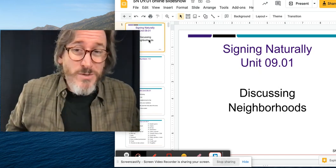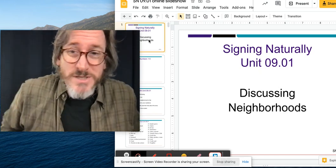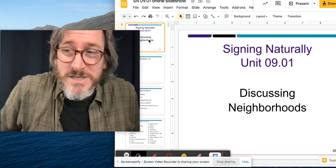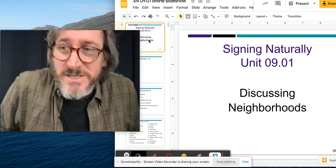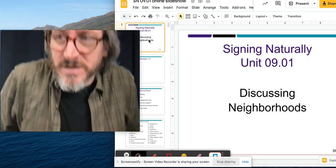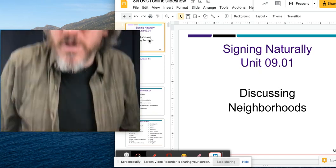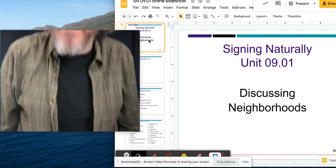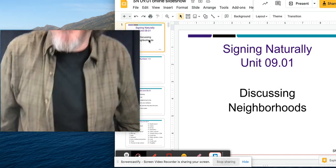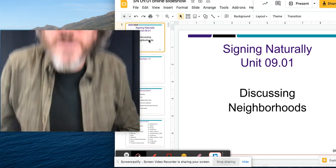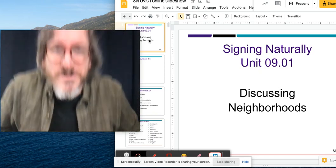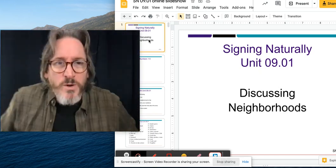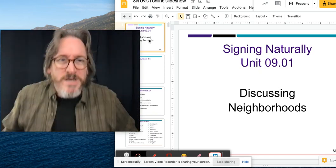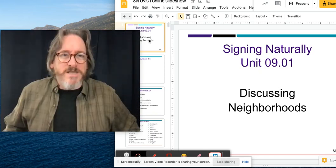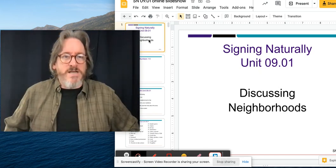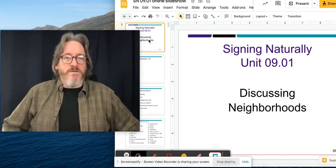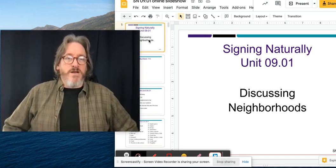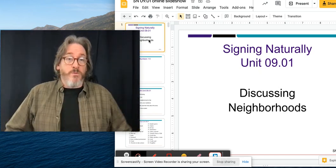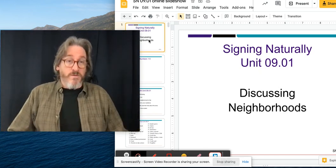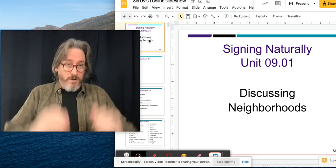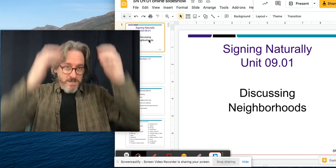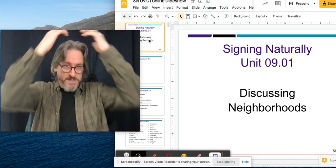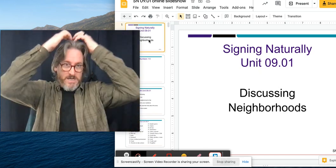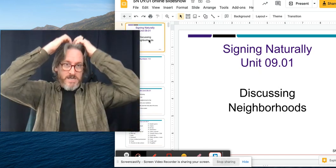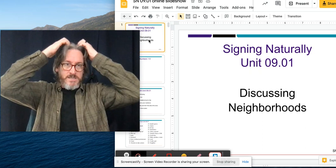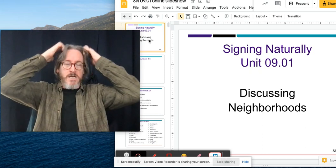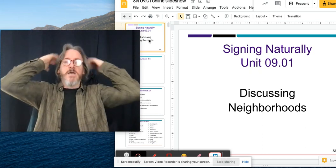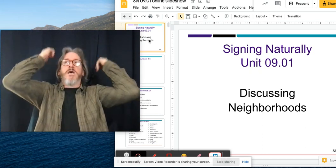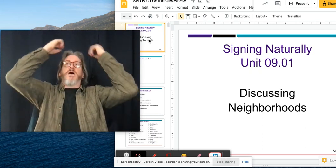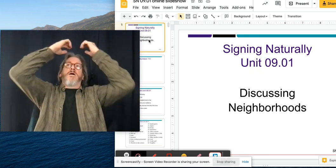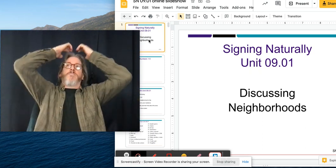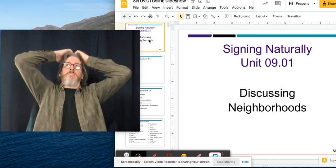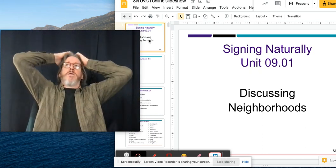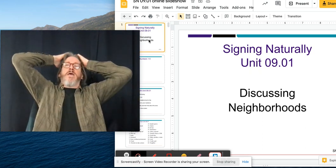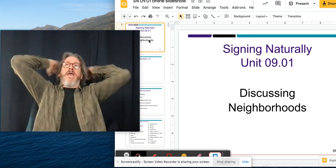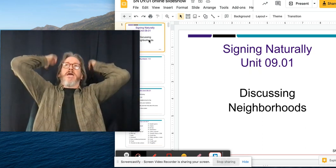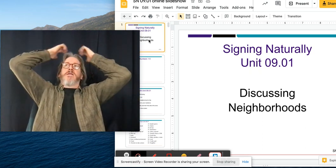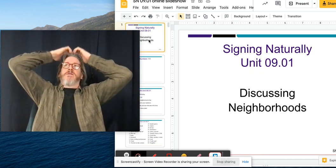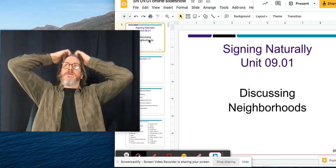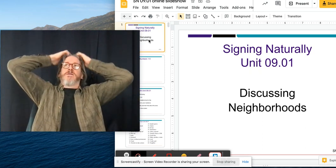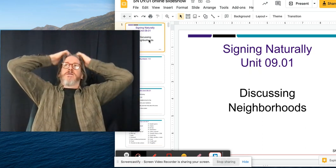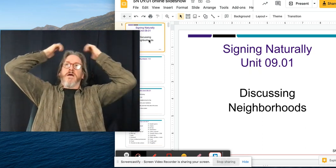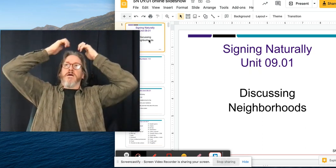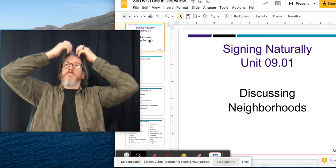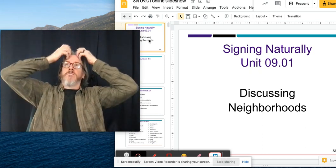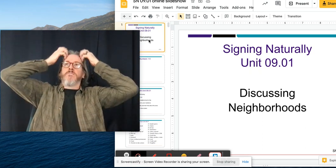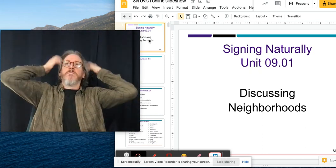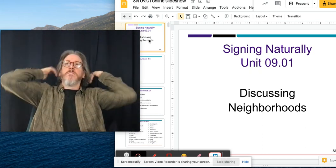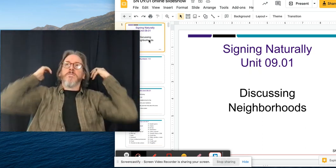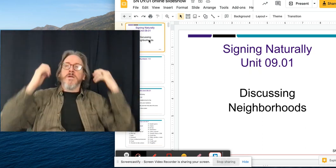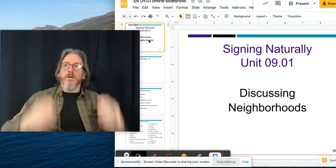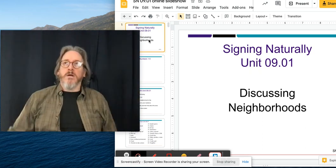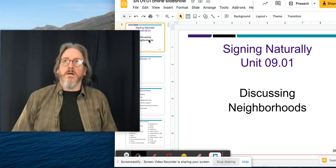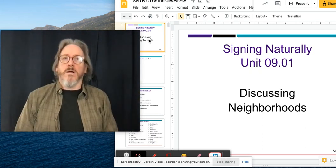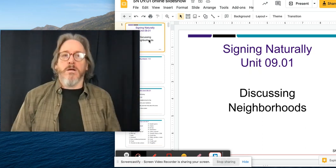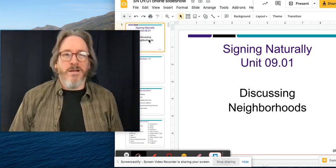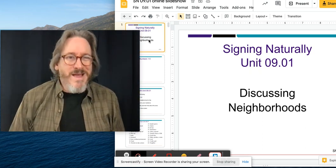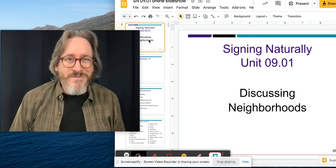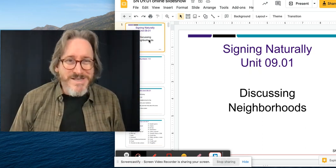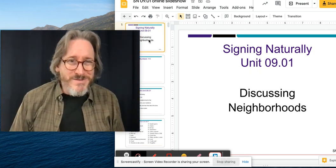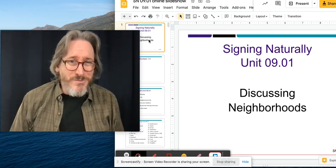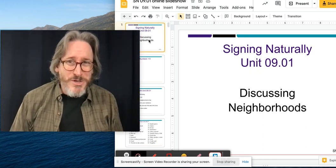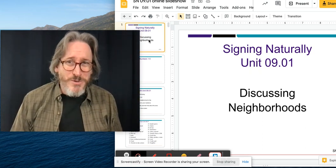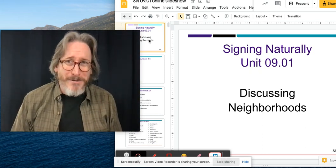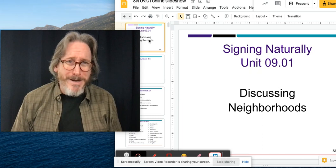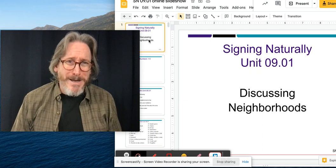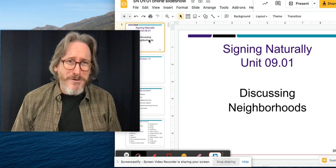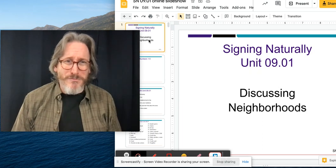not. Most of what gets covered in here, we've already discussed, and um, a lot of